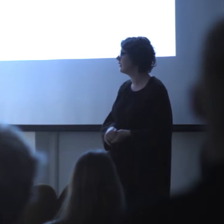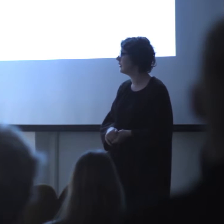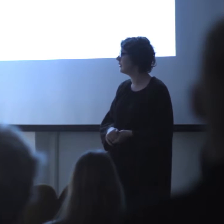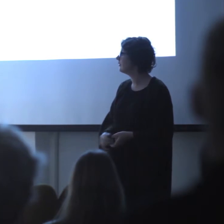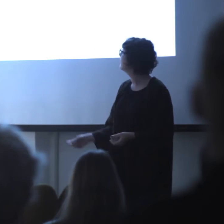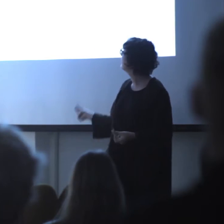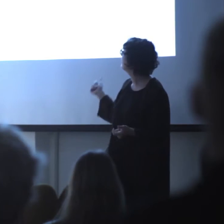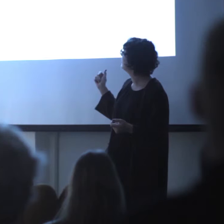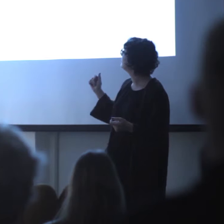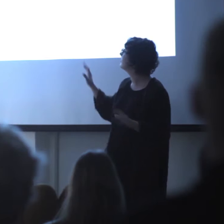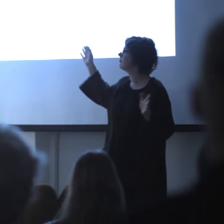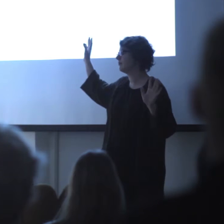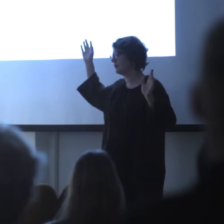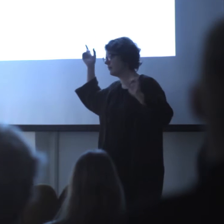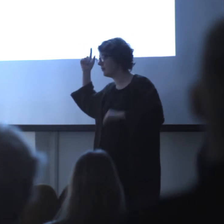be the